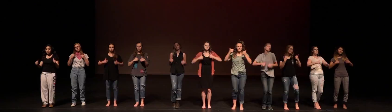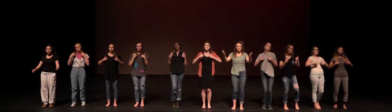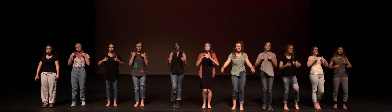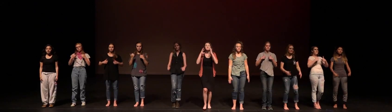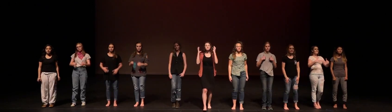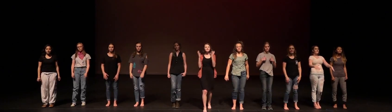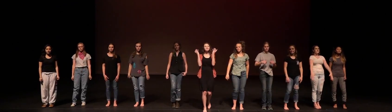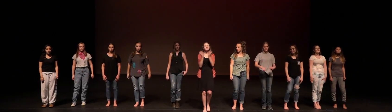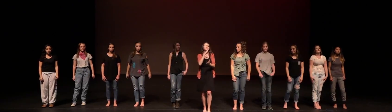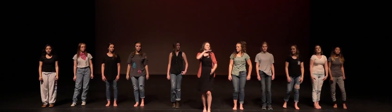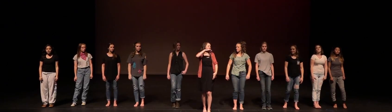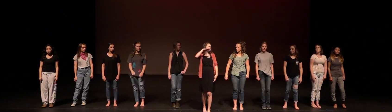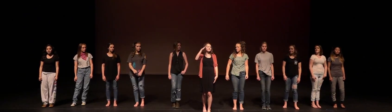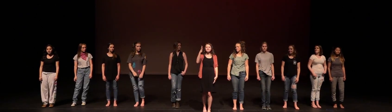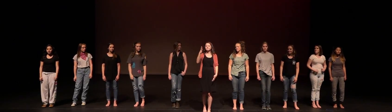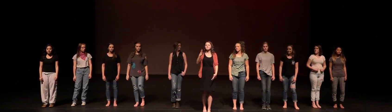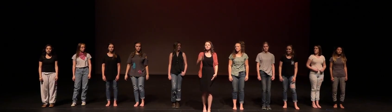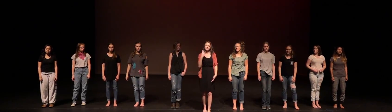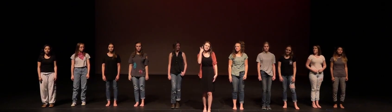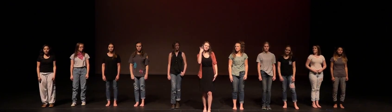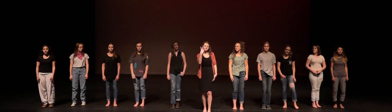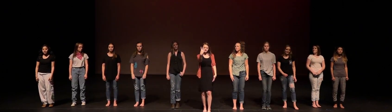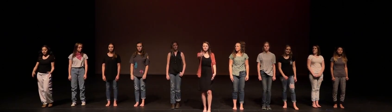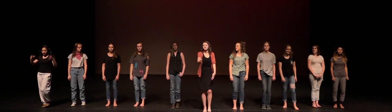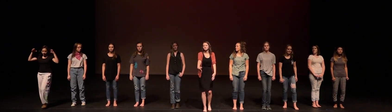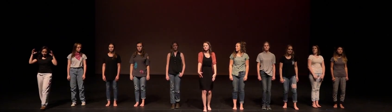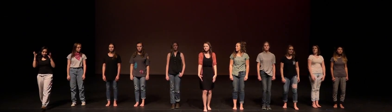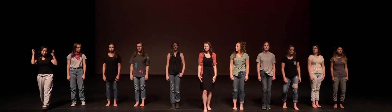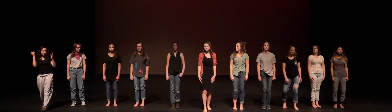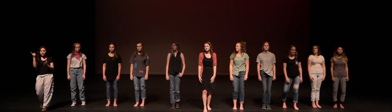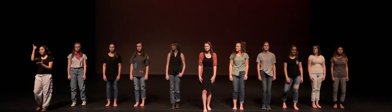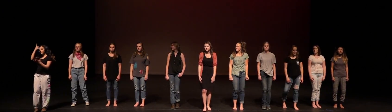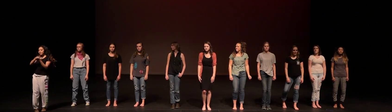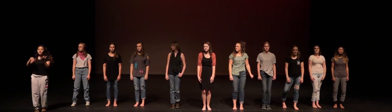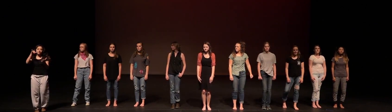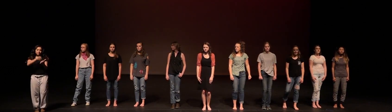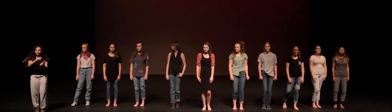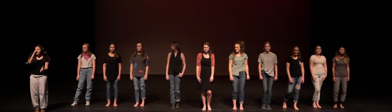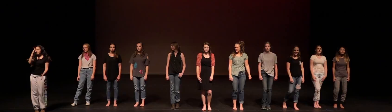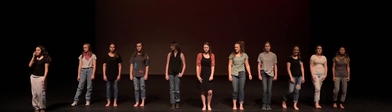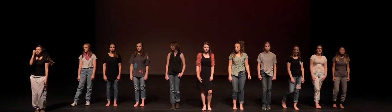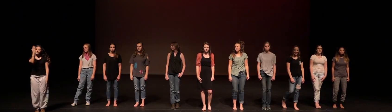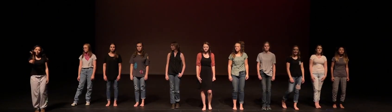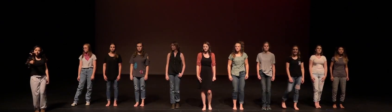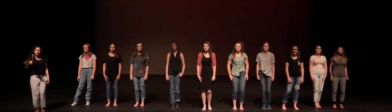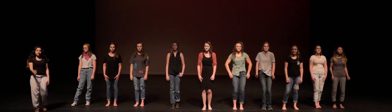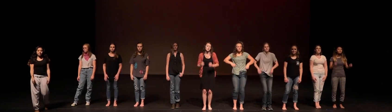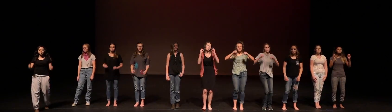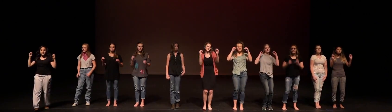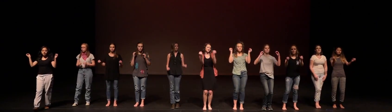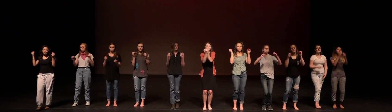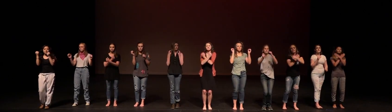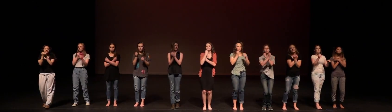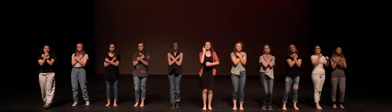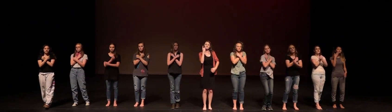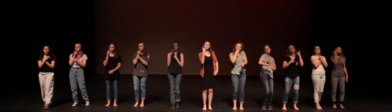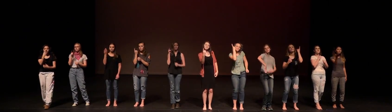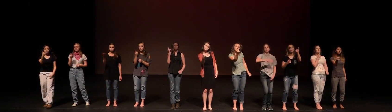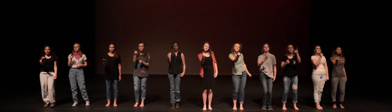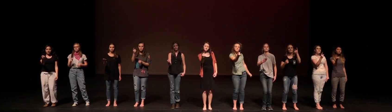Santa Claus, we never see Santa Claus, what's that? Who's he? No one cares for you.